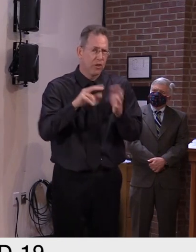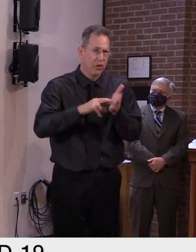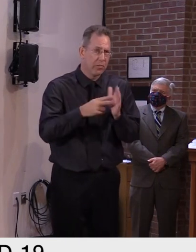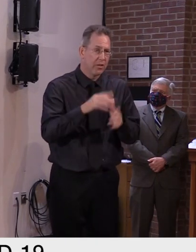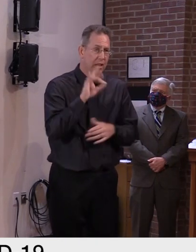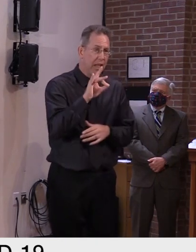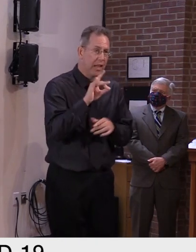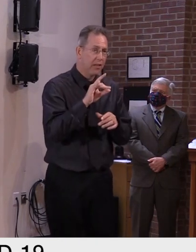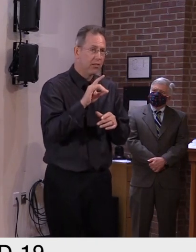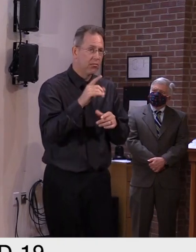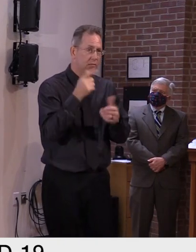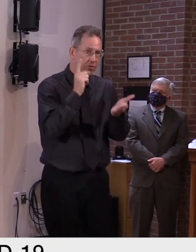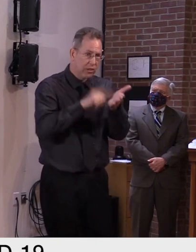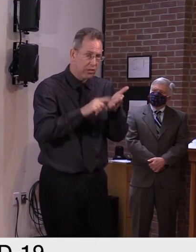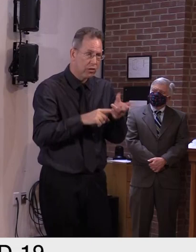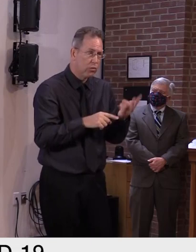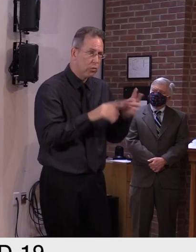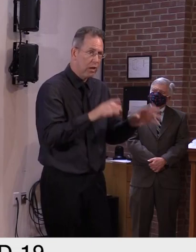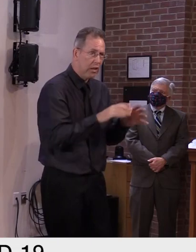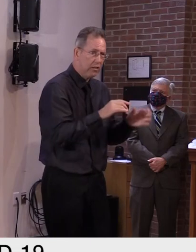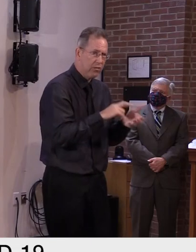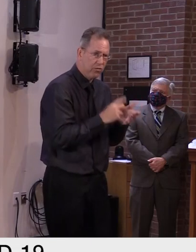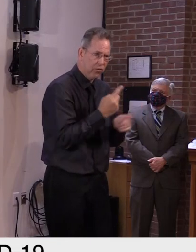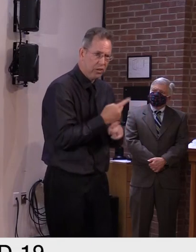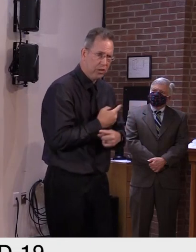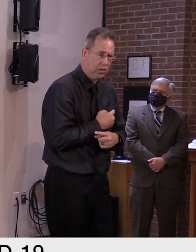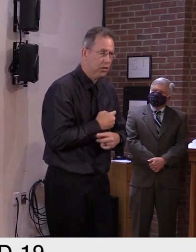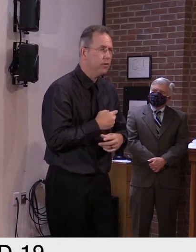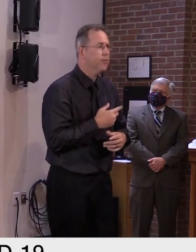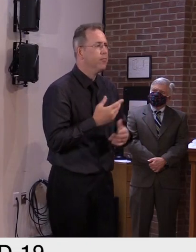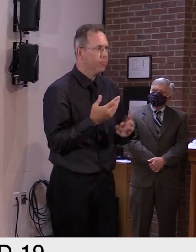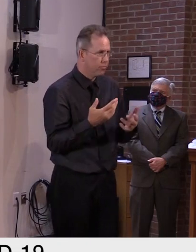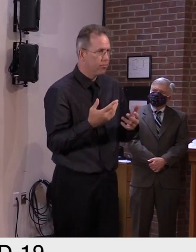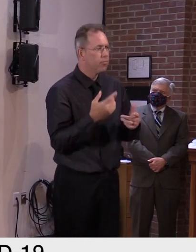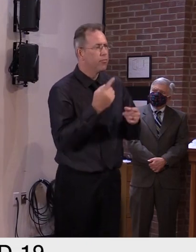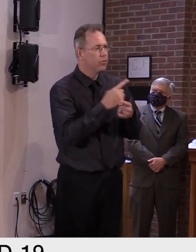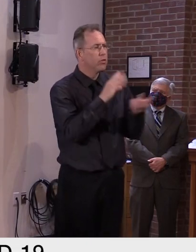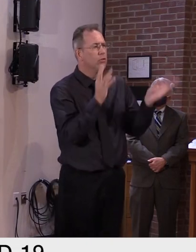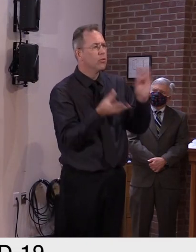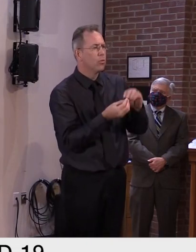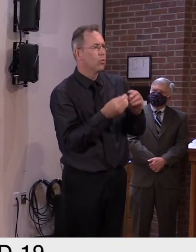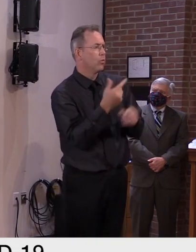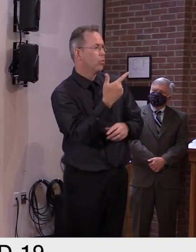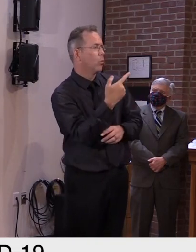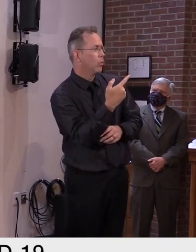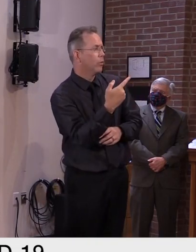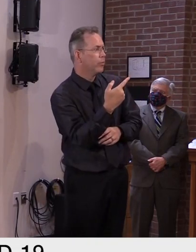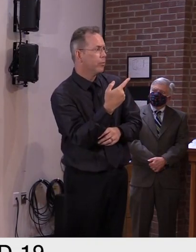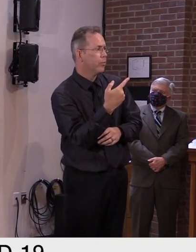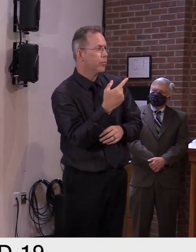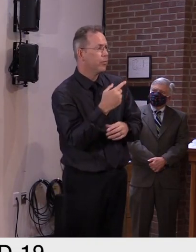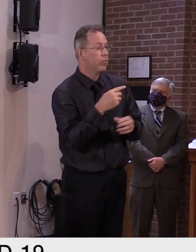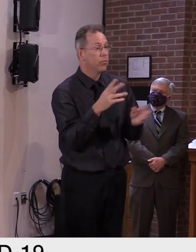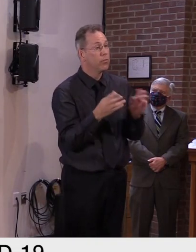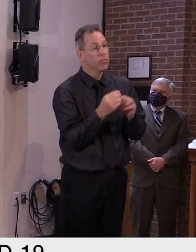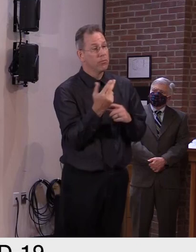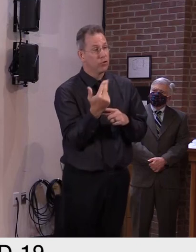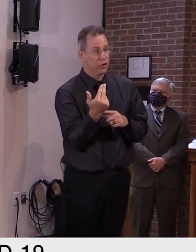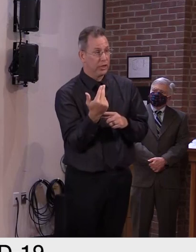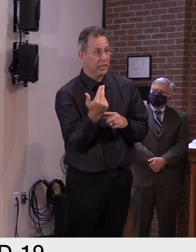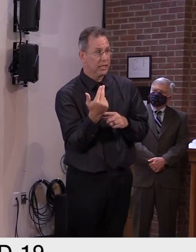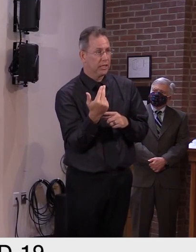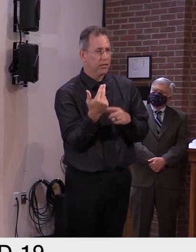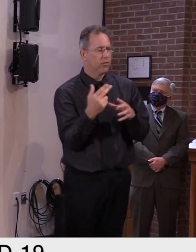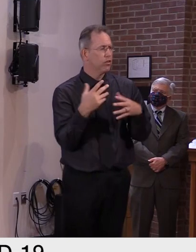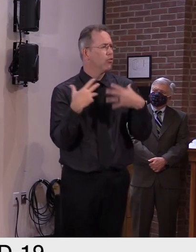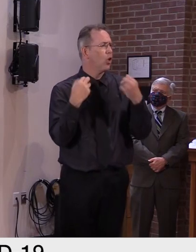so that would add up, Mike. If you added them together, it'd add up to 21. There's the 13, 11 are recovered, 2 are active, and then